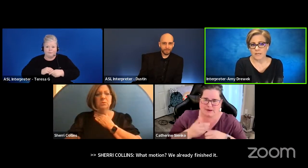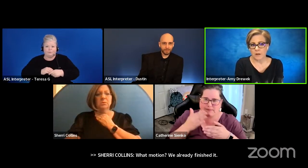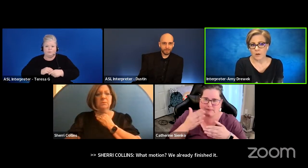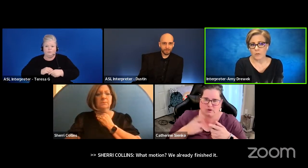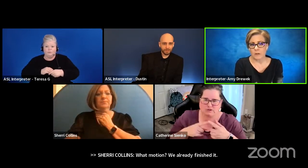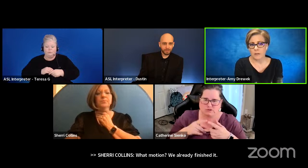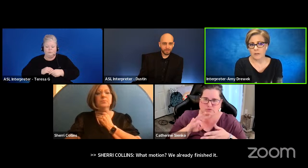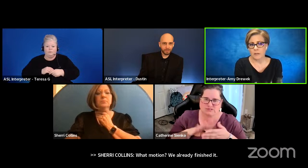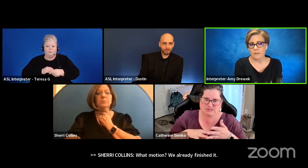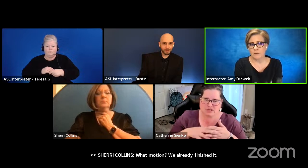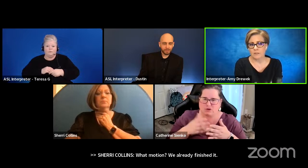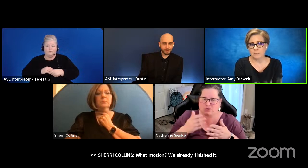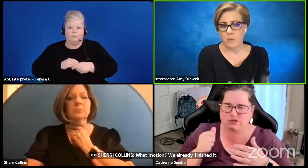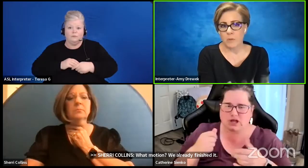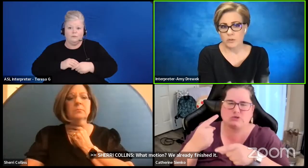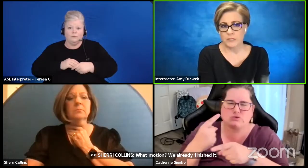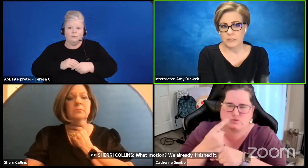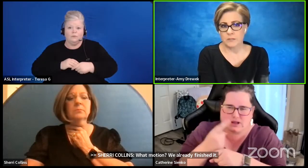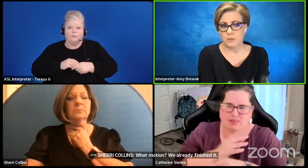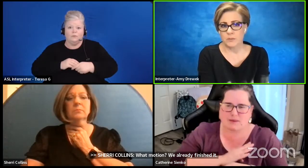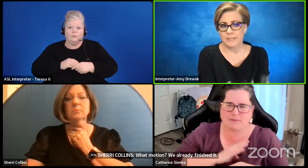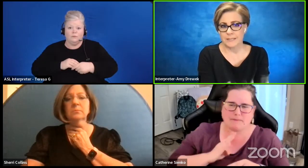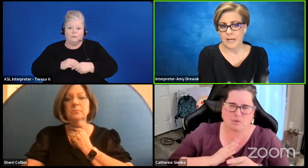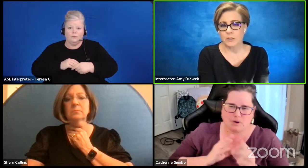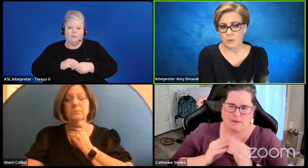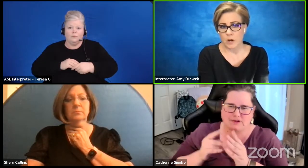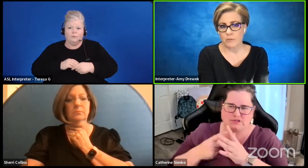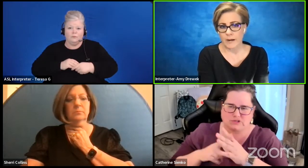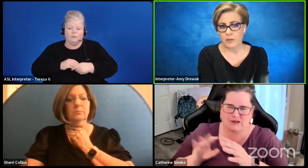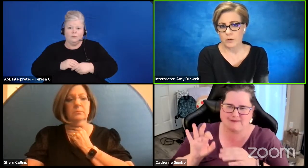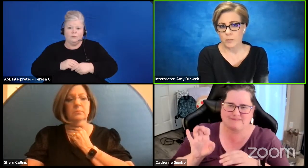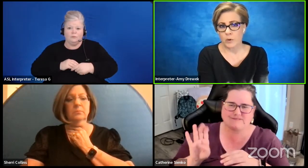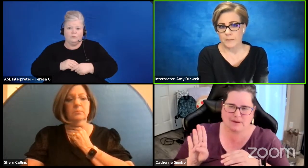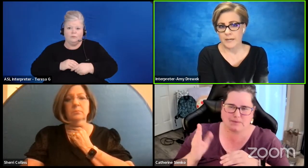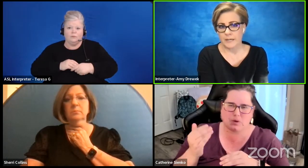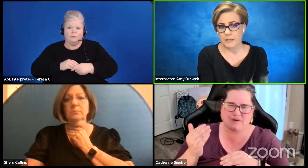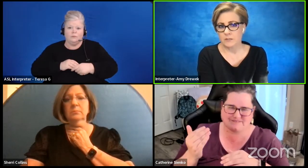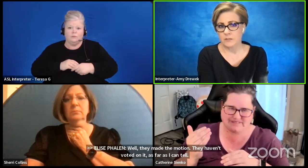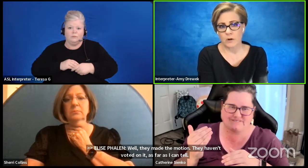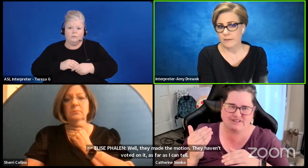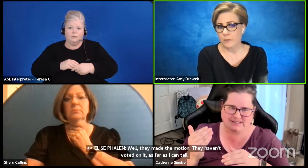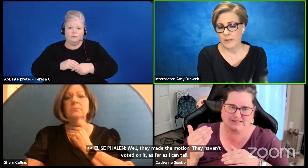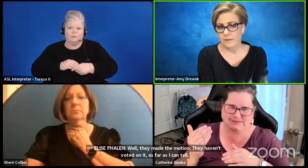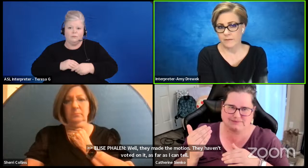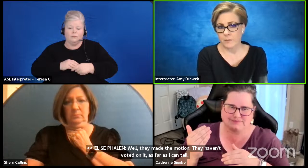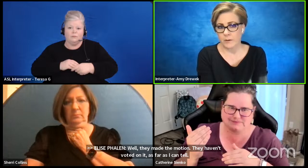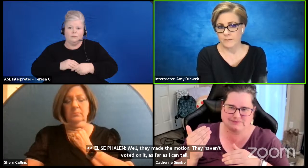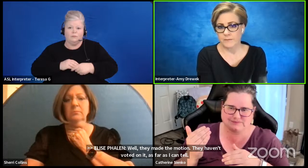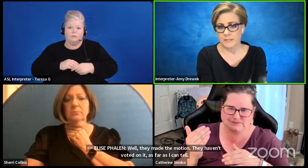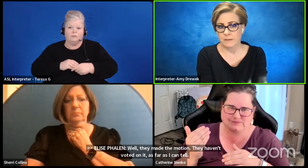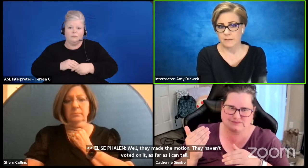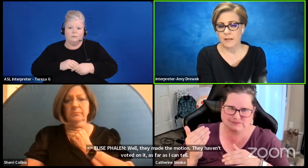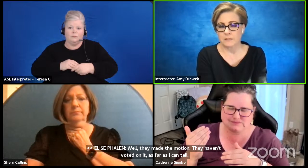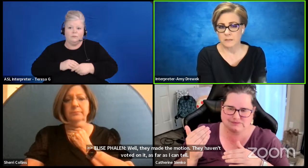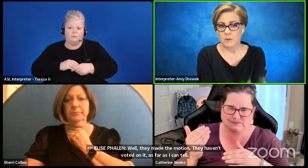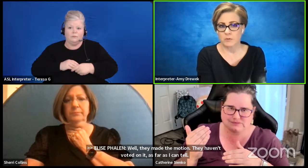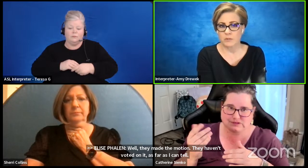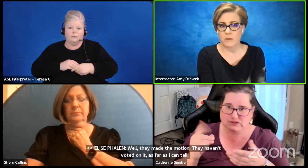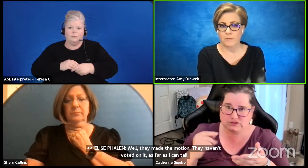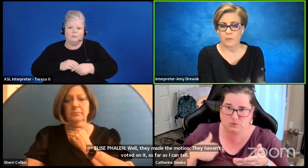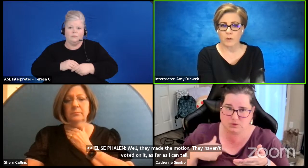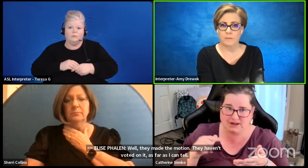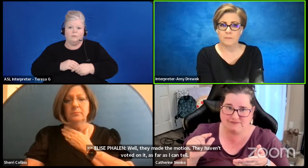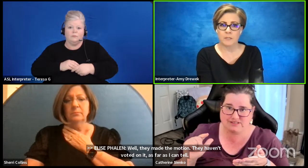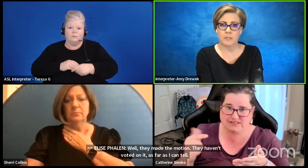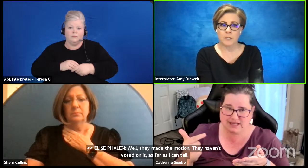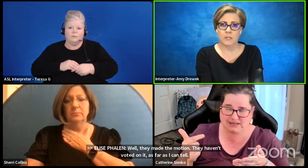And this is Commissioner Sanko. There's a motion to schedule our regular board meeting starting the week of February 15th.